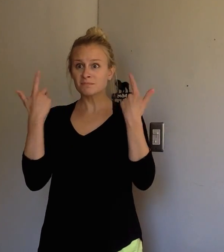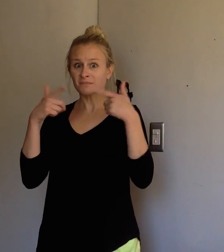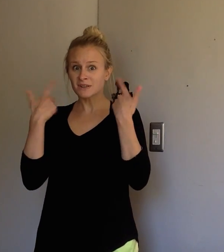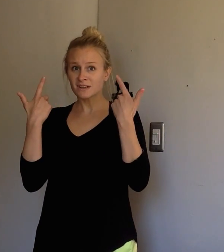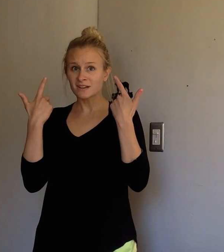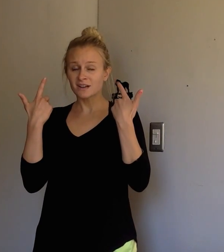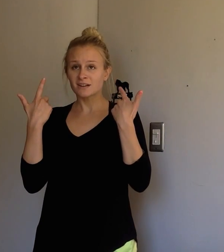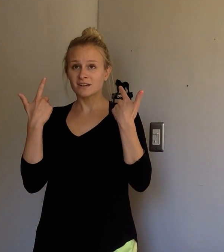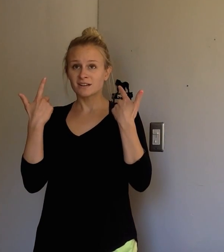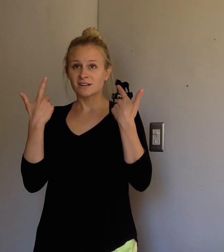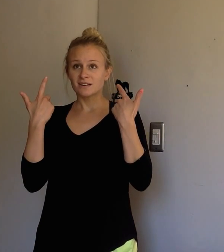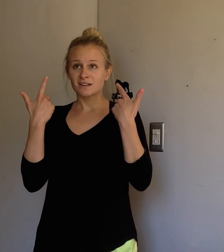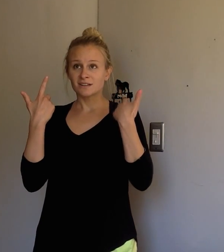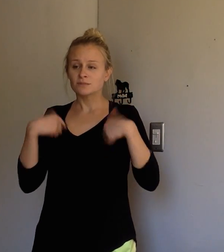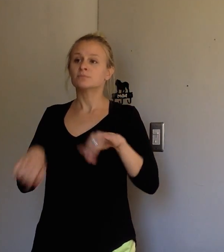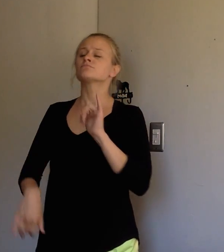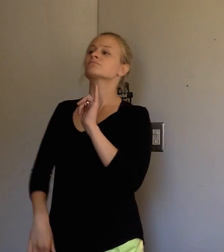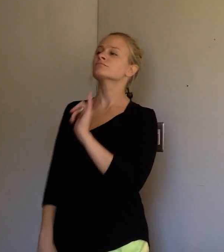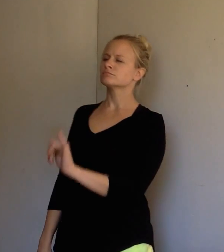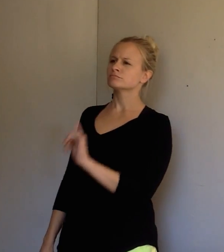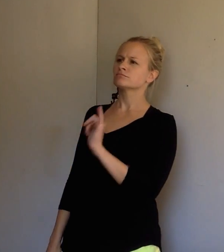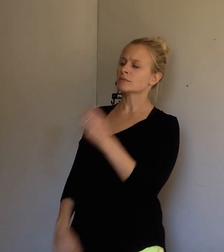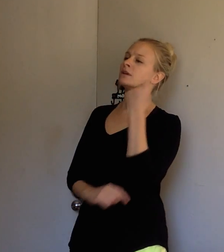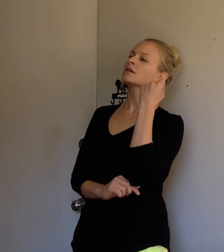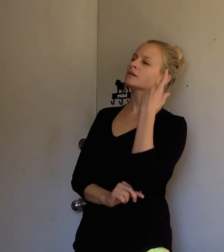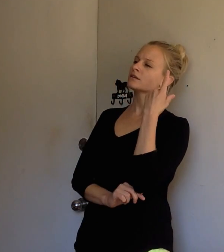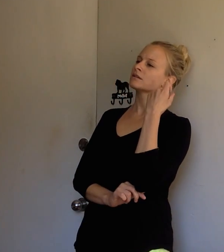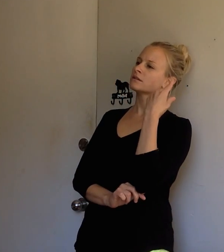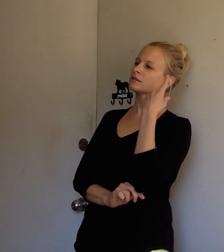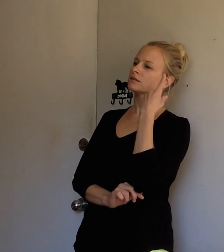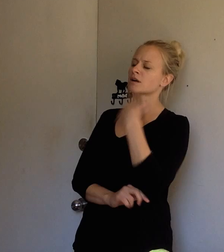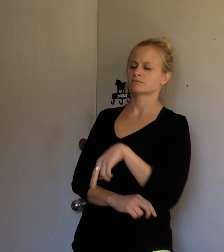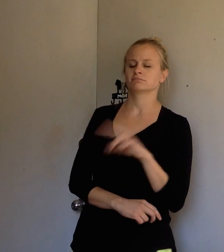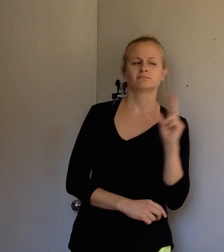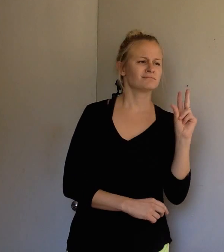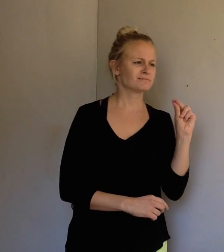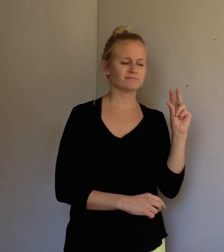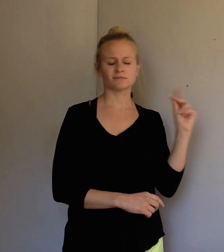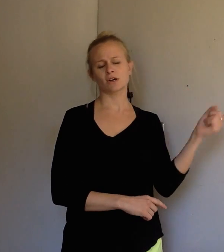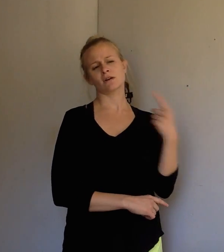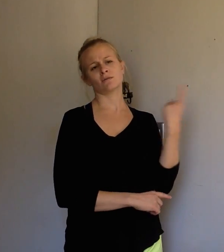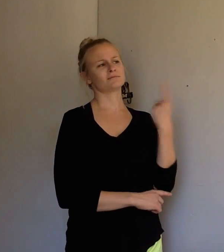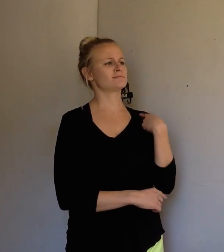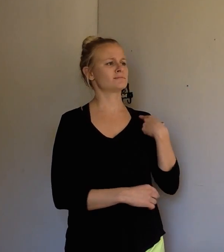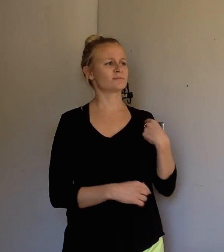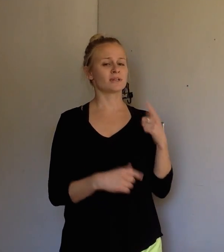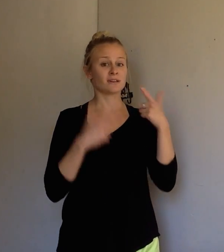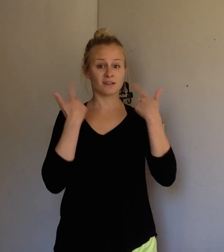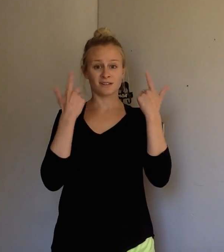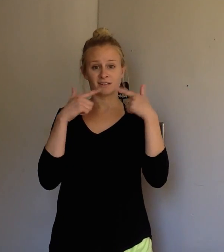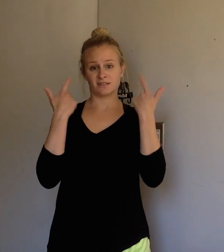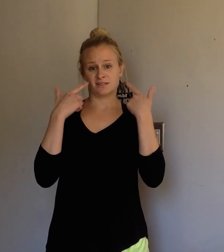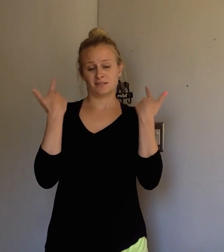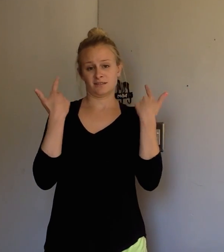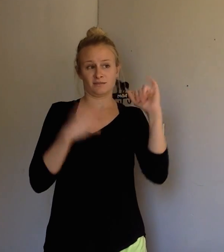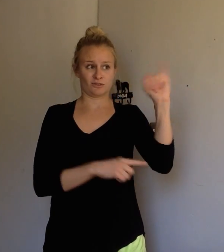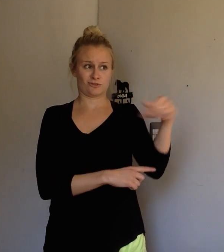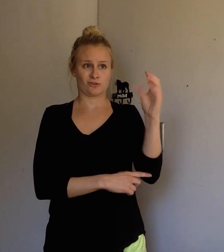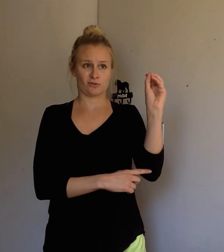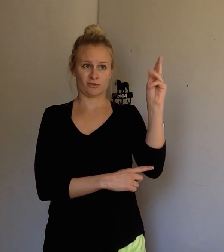You're doing all that at the same time as talking to them. And in fact, the laughter is doing a lot of that emotional work for you. Something that Robert Provine has pointed out, as you can